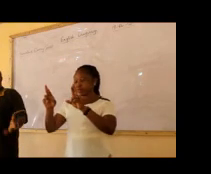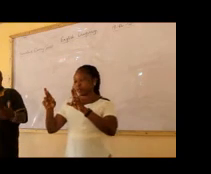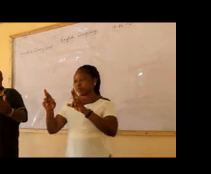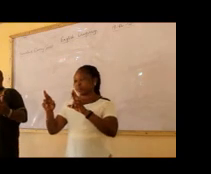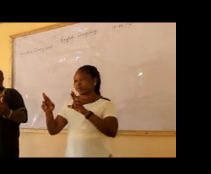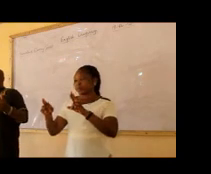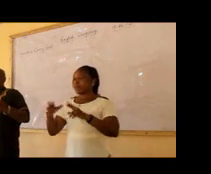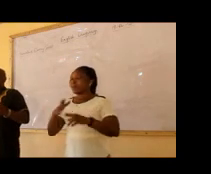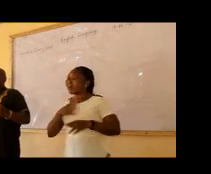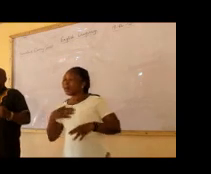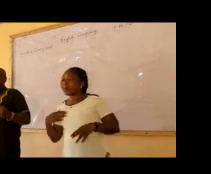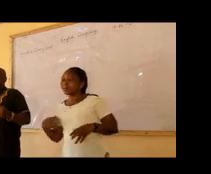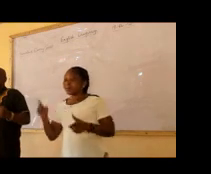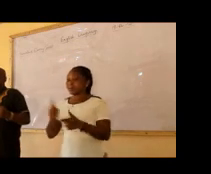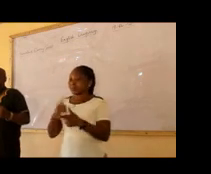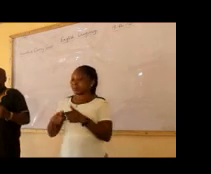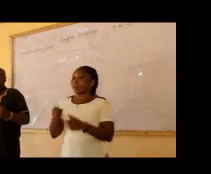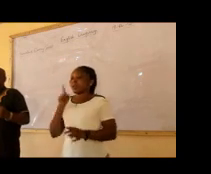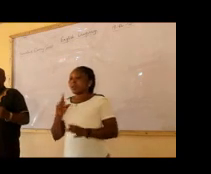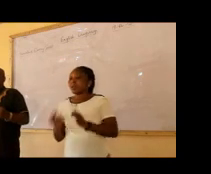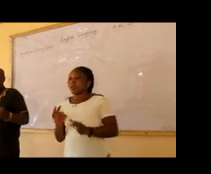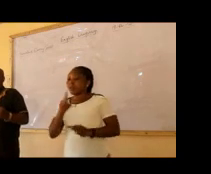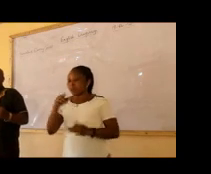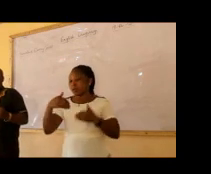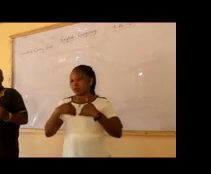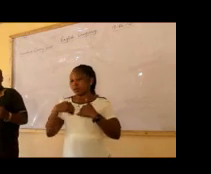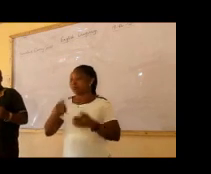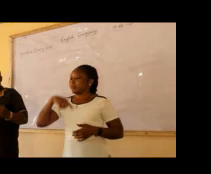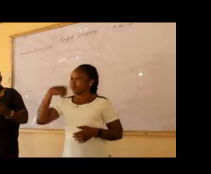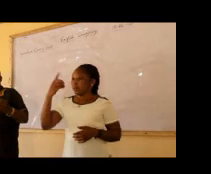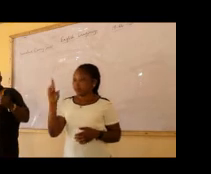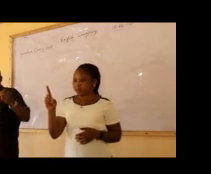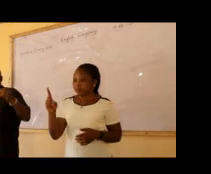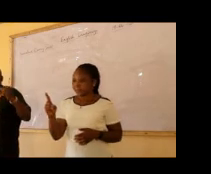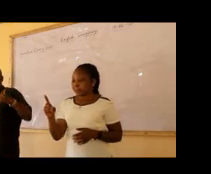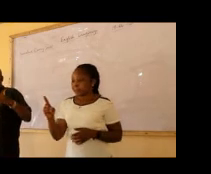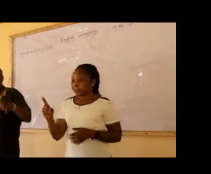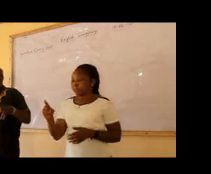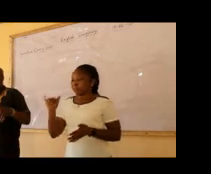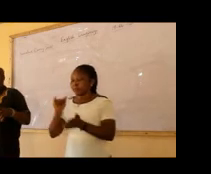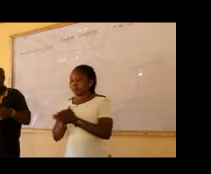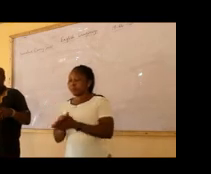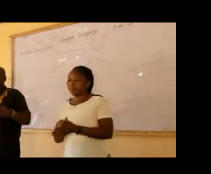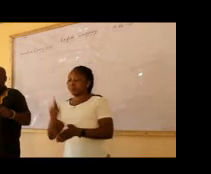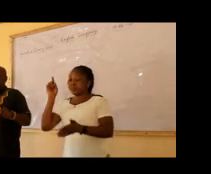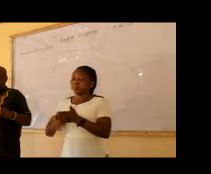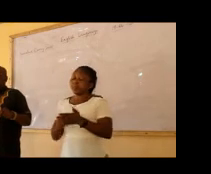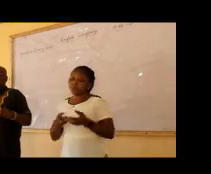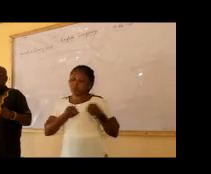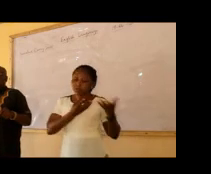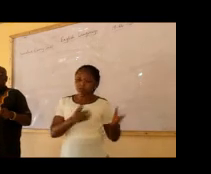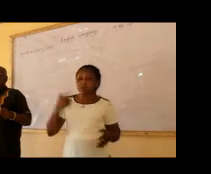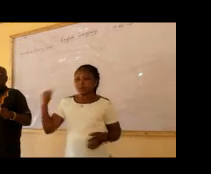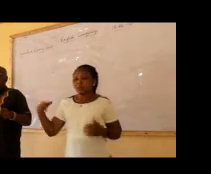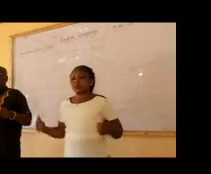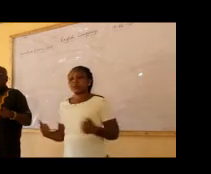then if you had said that what caused the